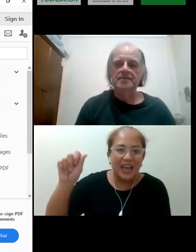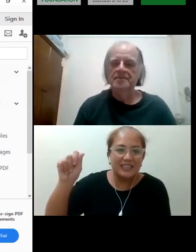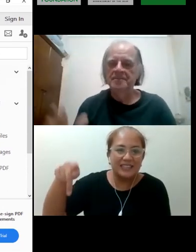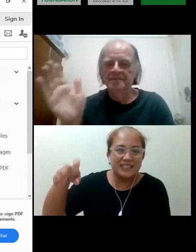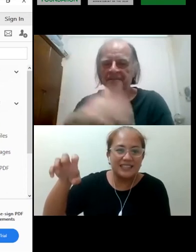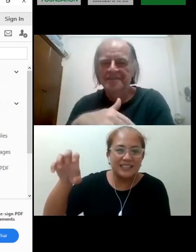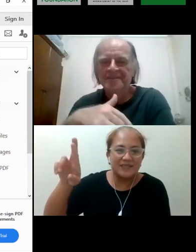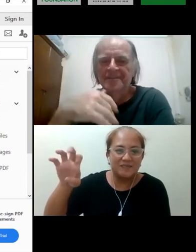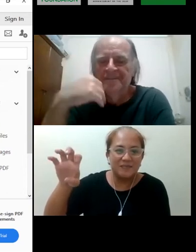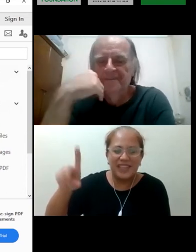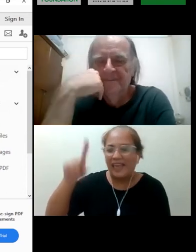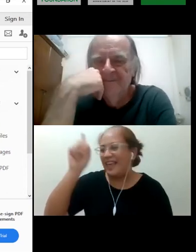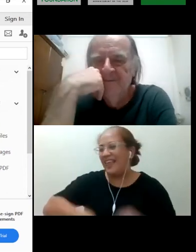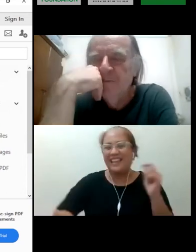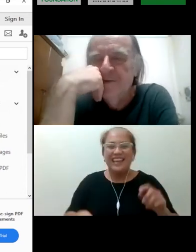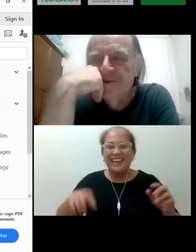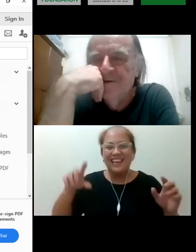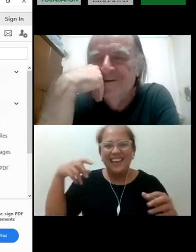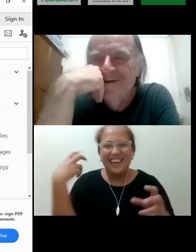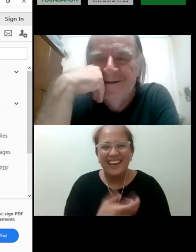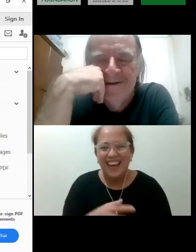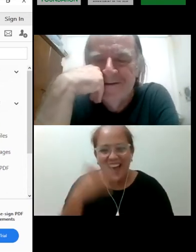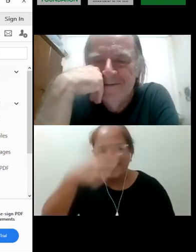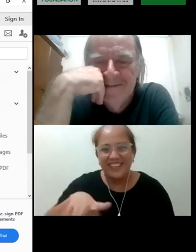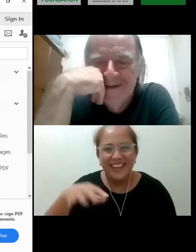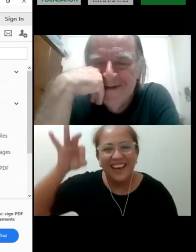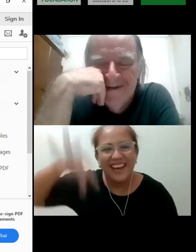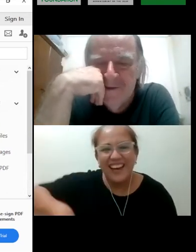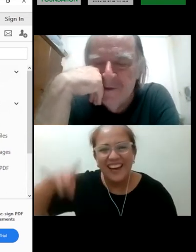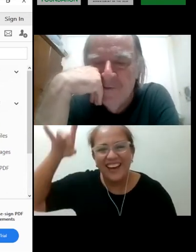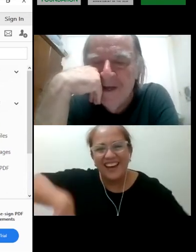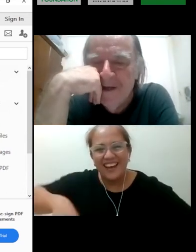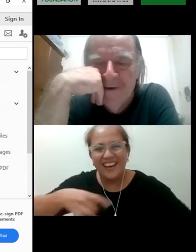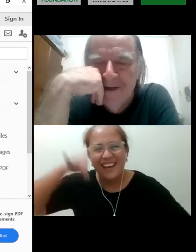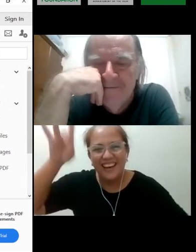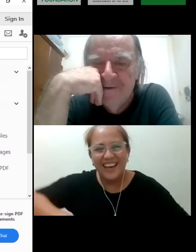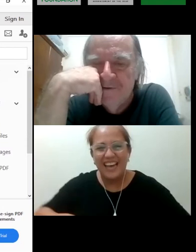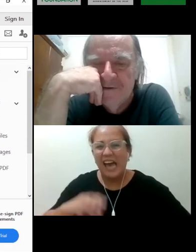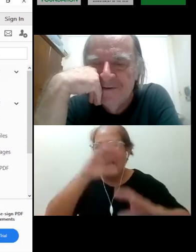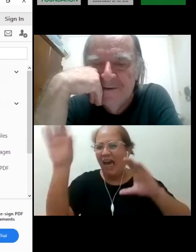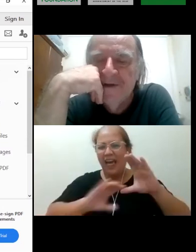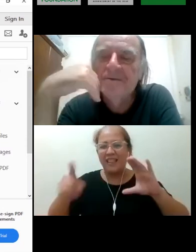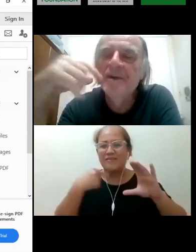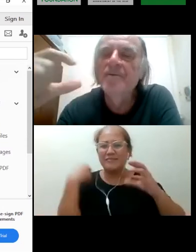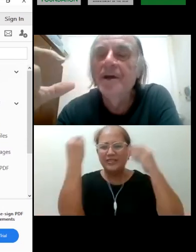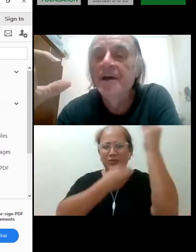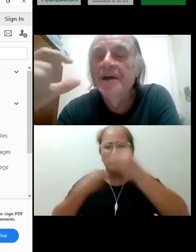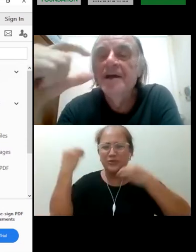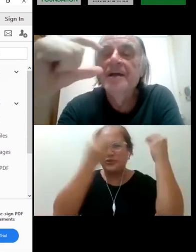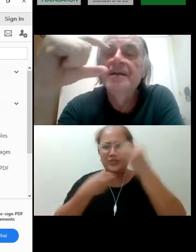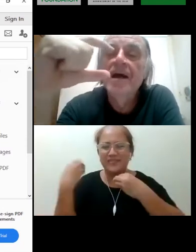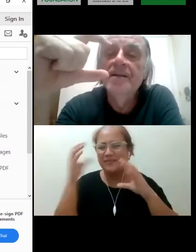can't, for some reason on Zoom, I get really confused. Okay, so but